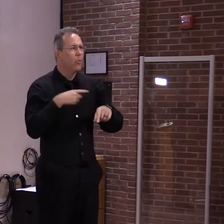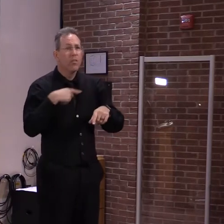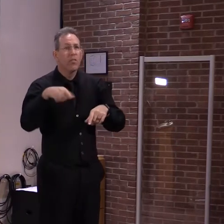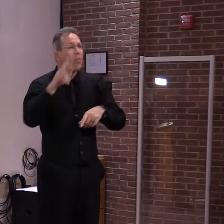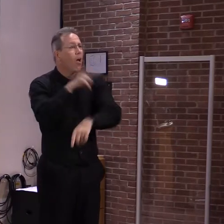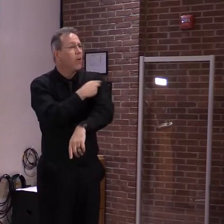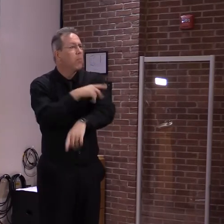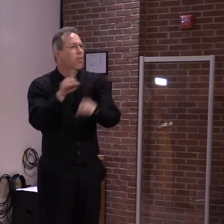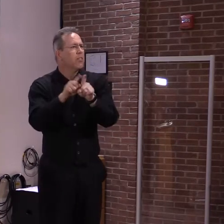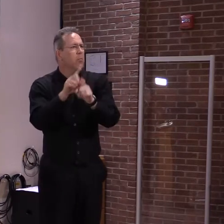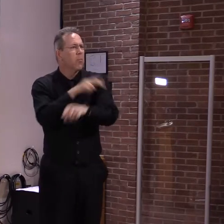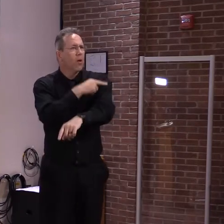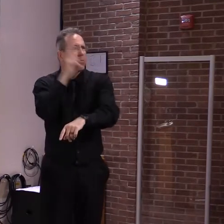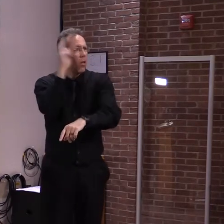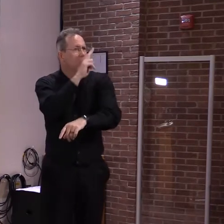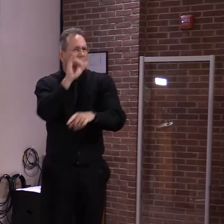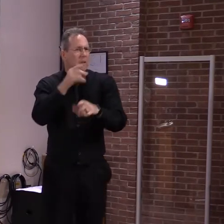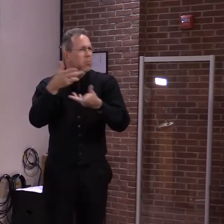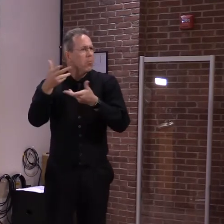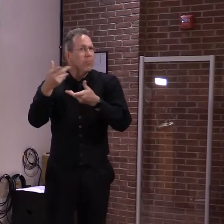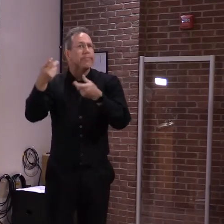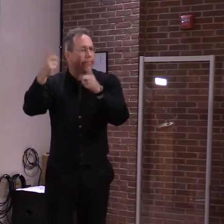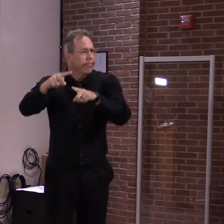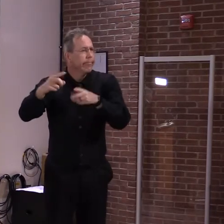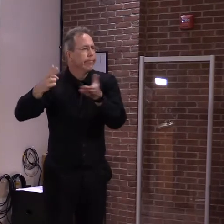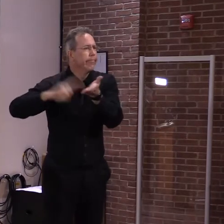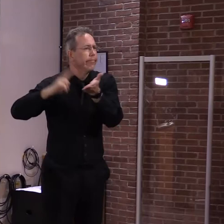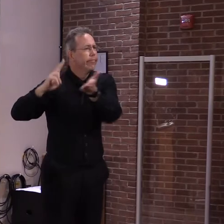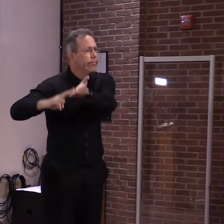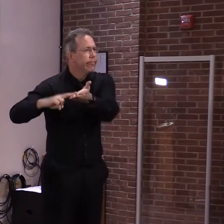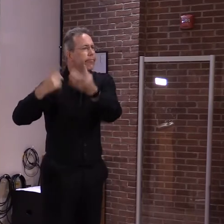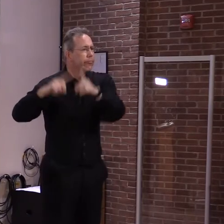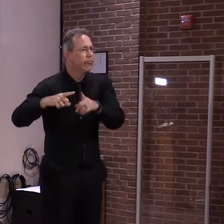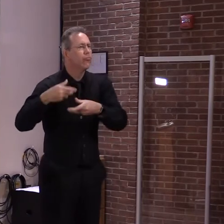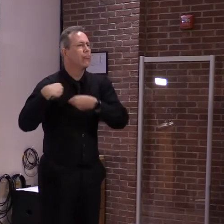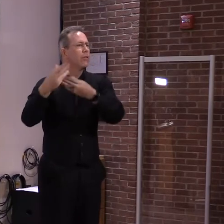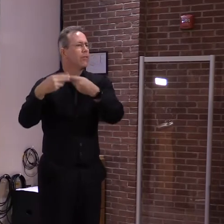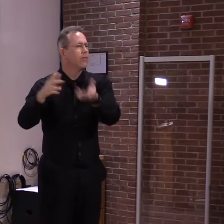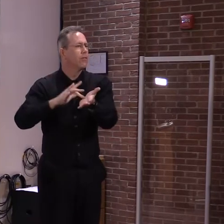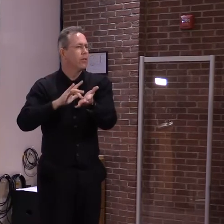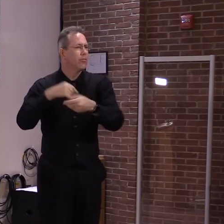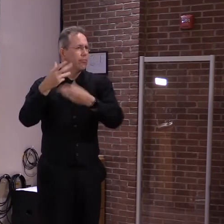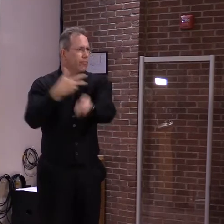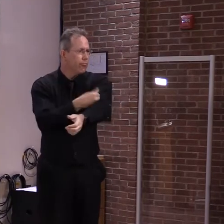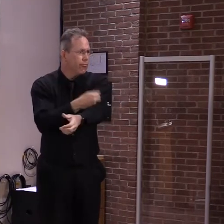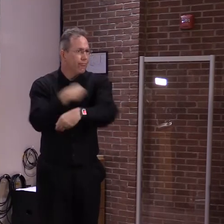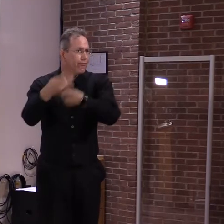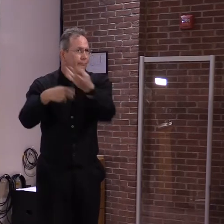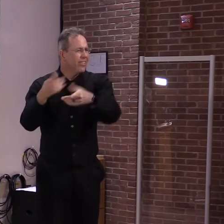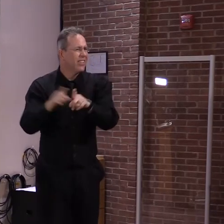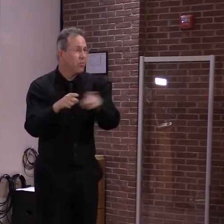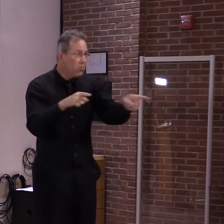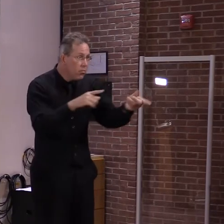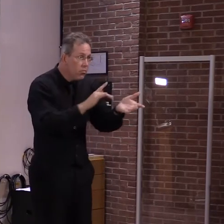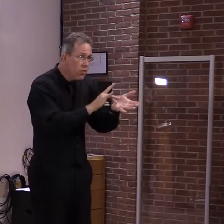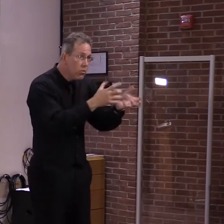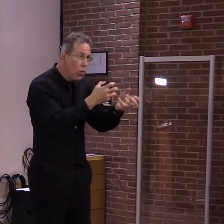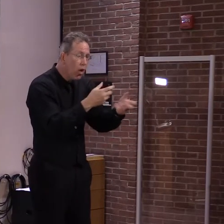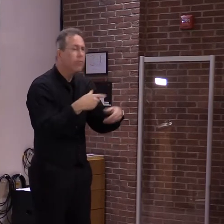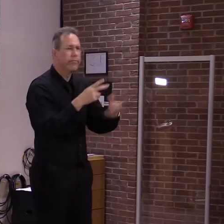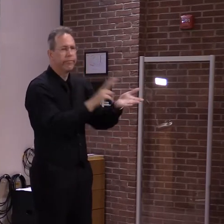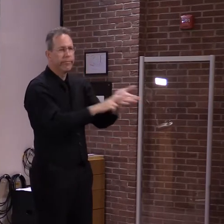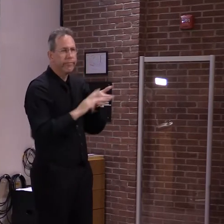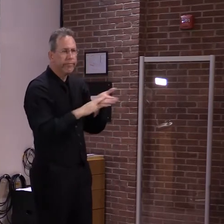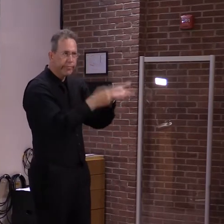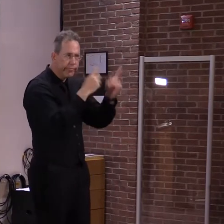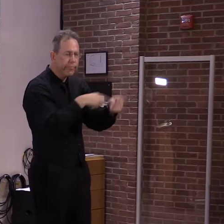as well as other sort of providers that will do it. And then, you know, it all